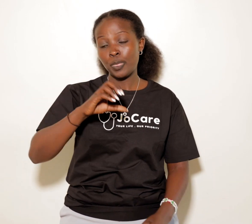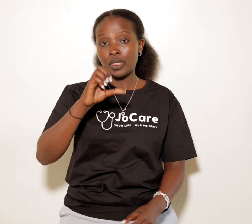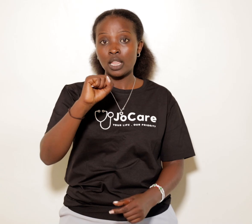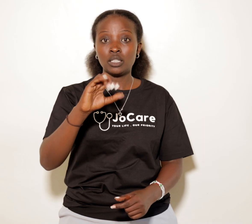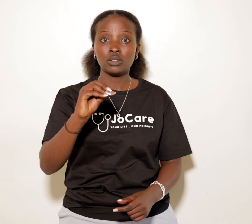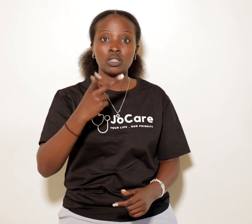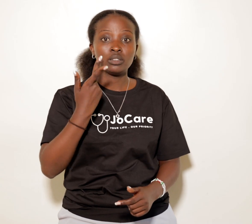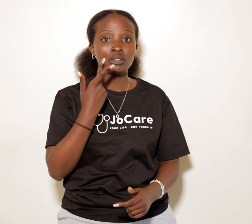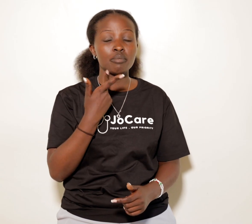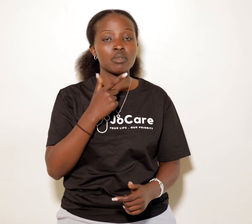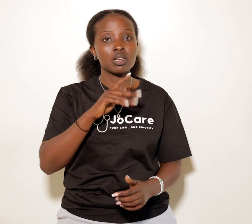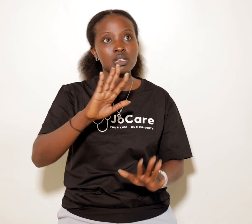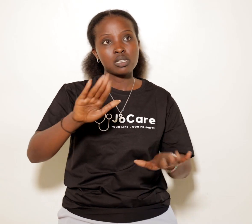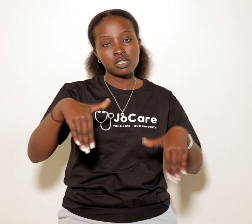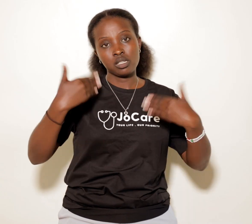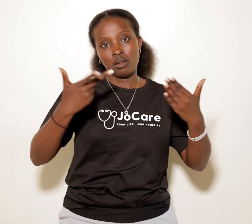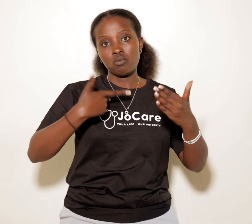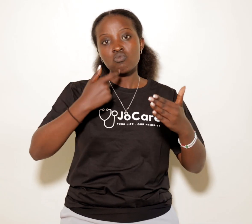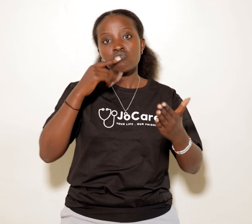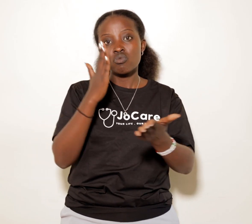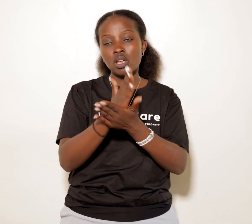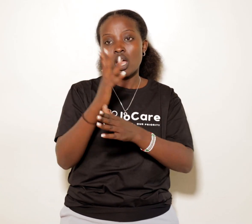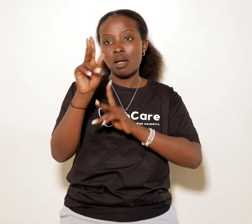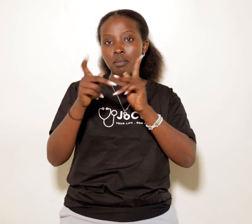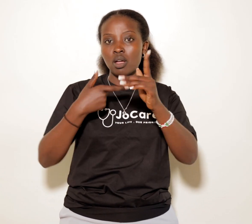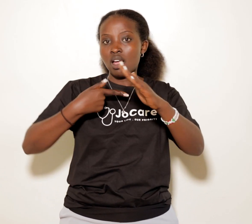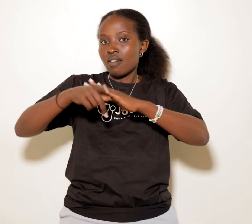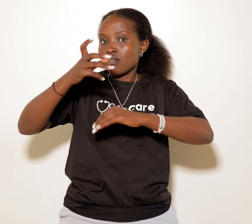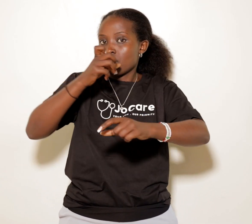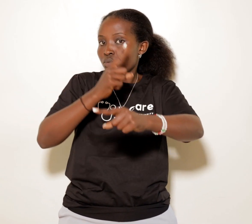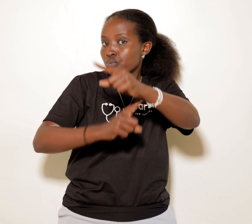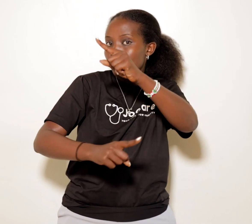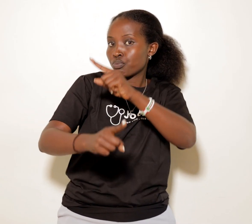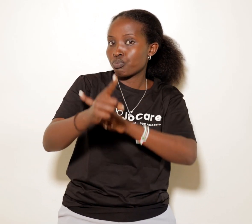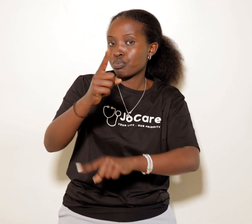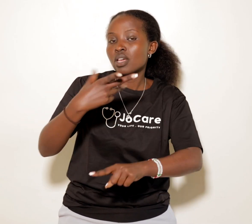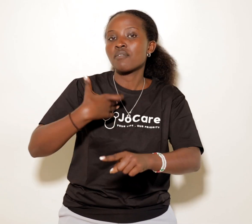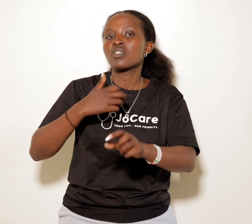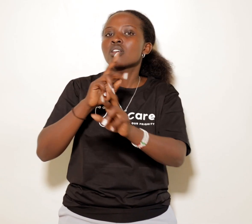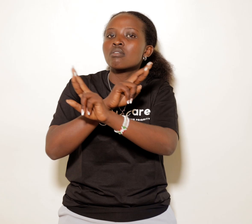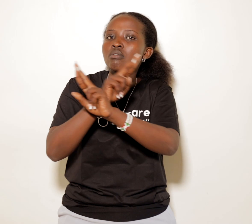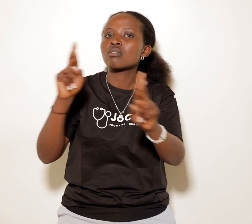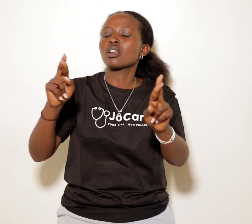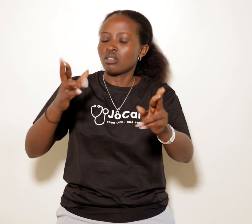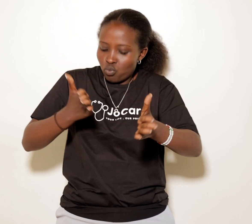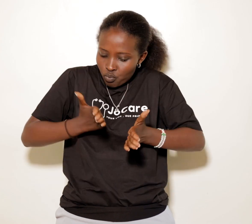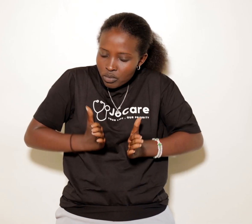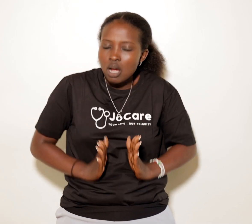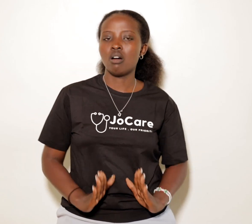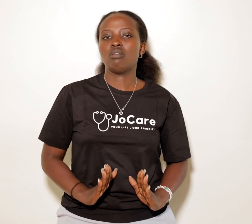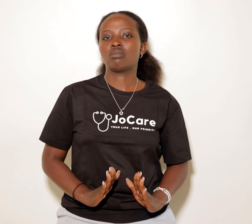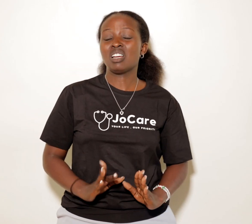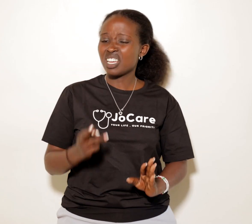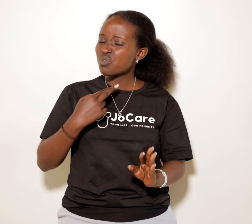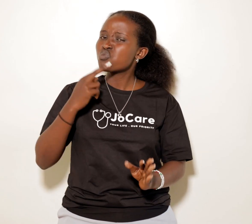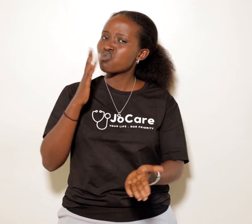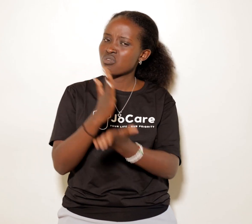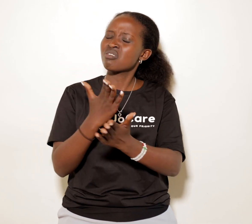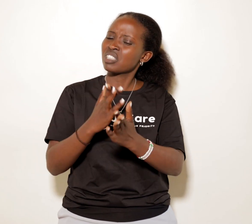also, another myth is that people living with disabilities won't be able to give birth. So most people think that they won't be